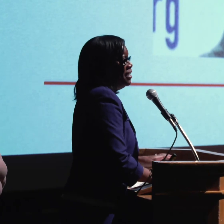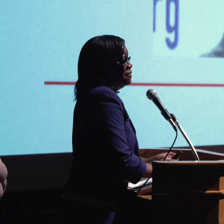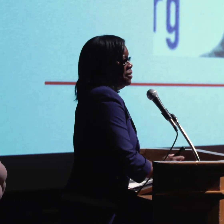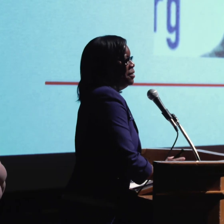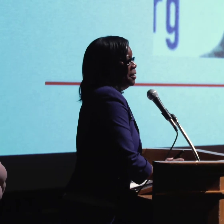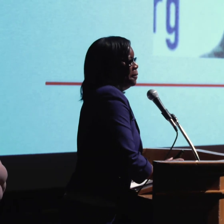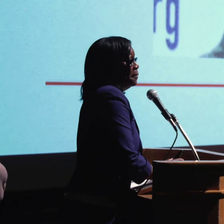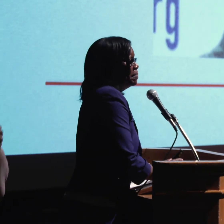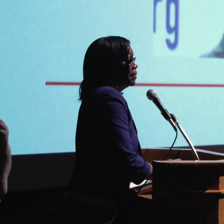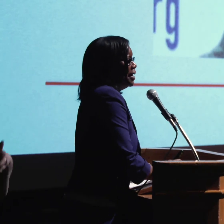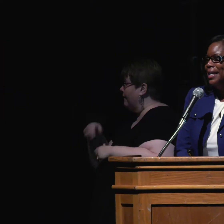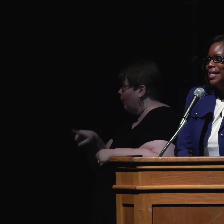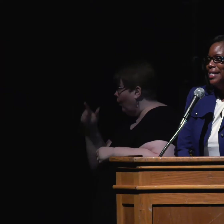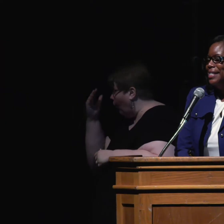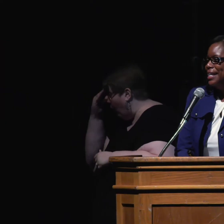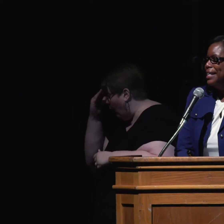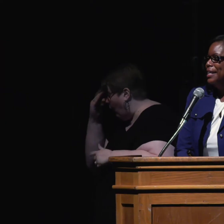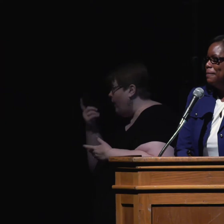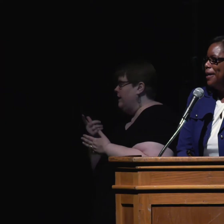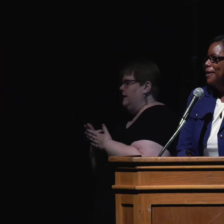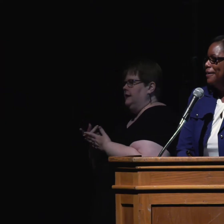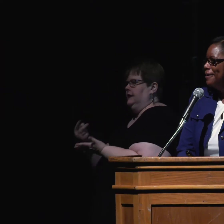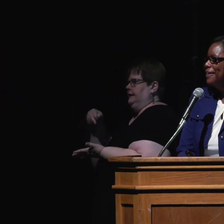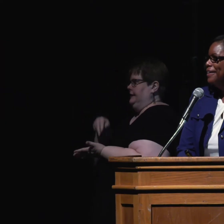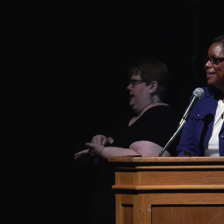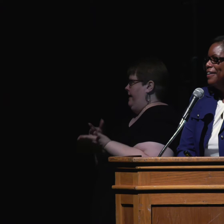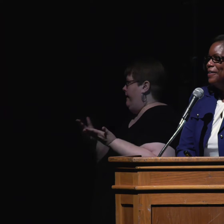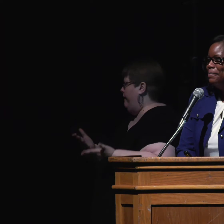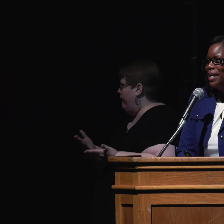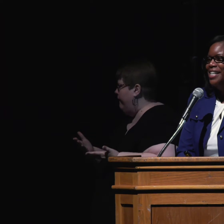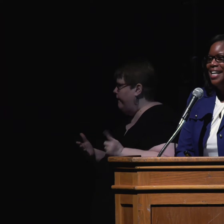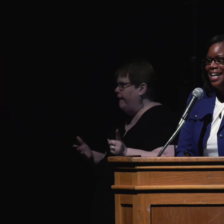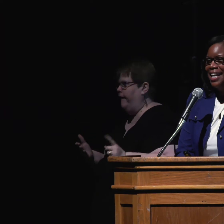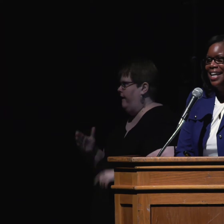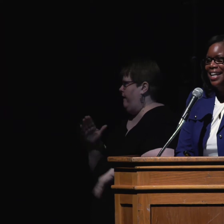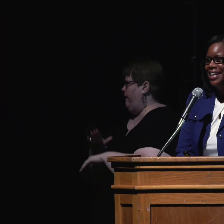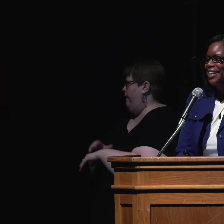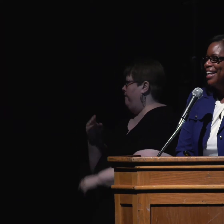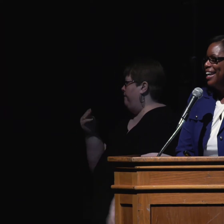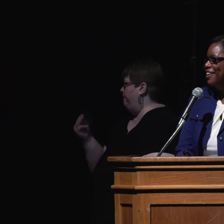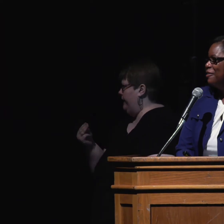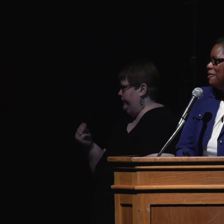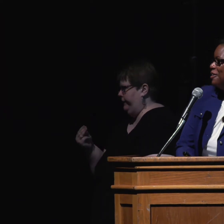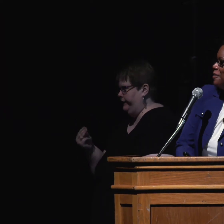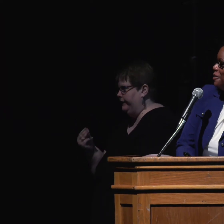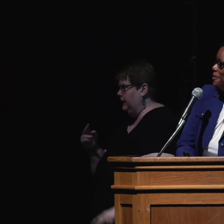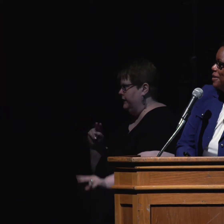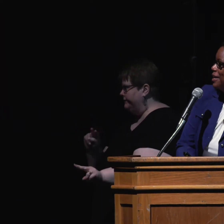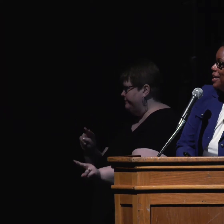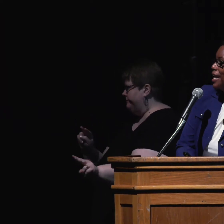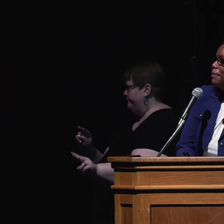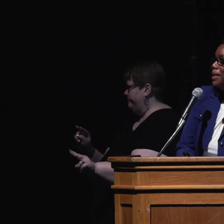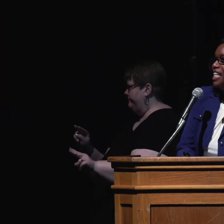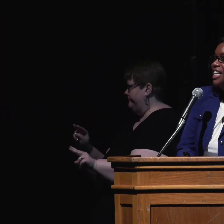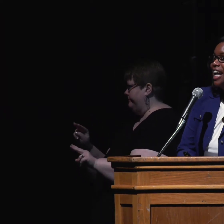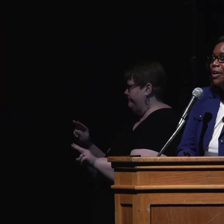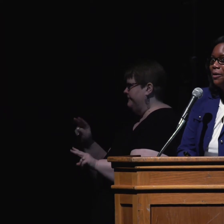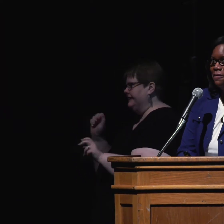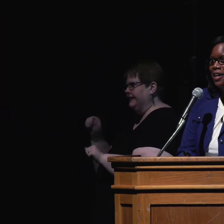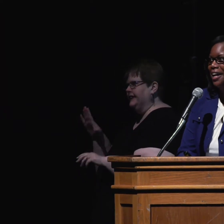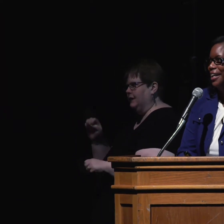As many of you know, standing up here on Monday, looking out at all of you can